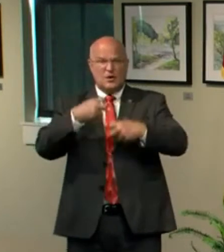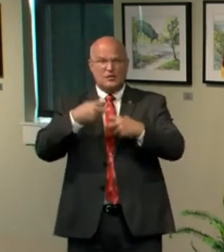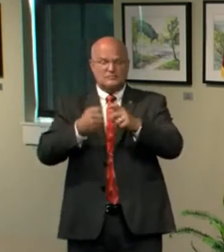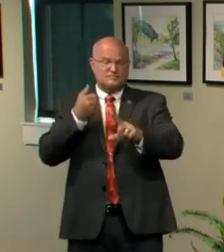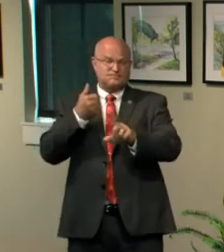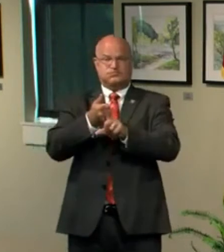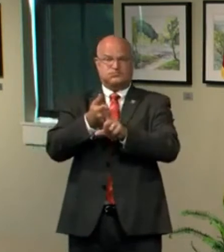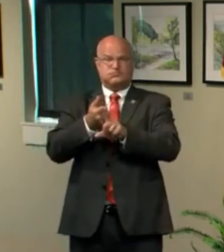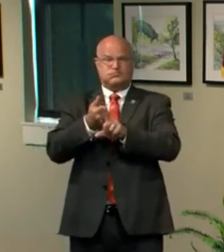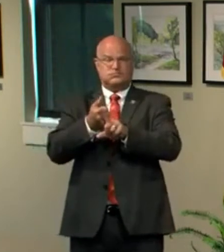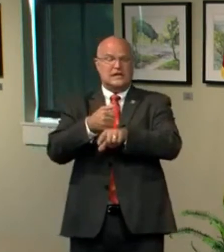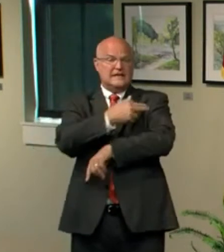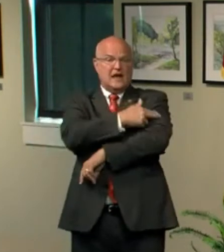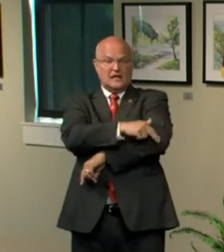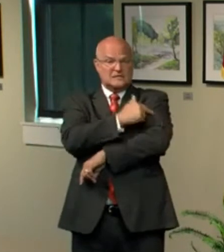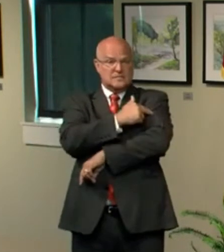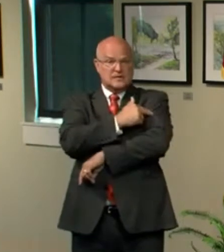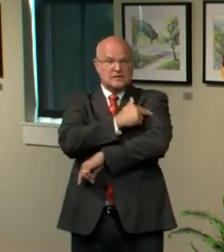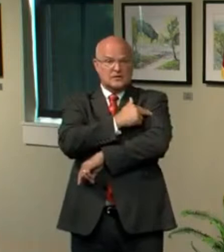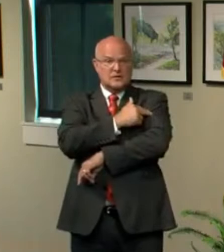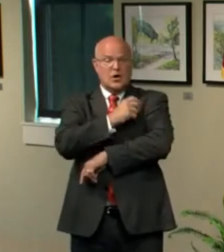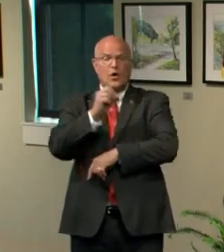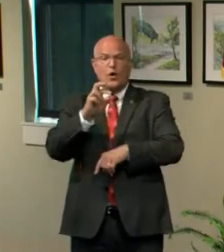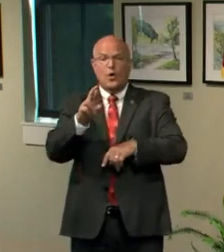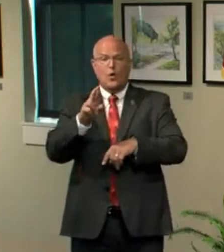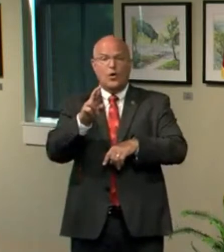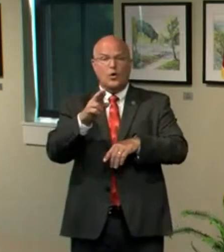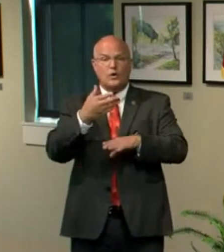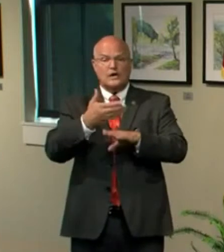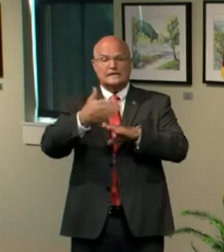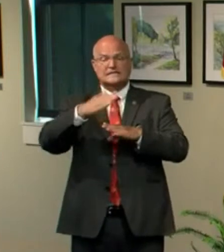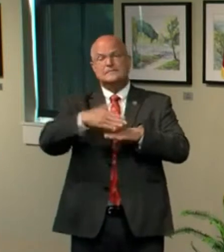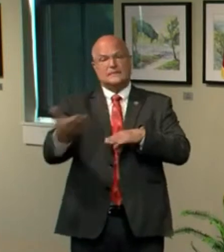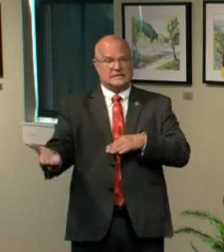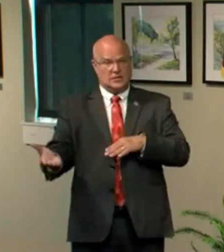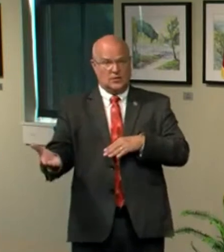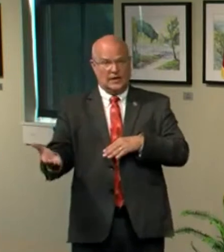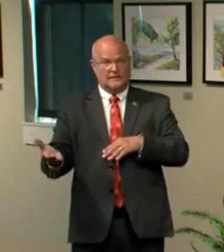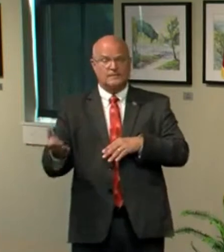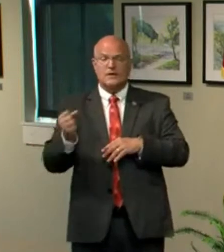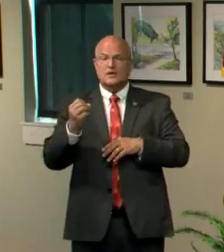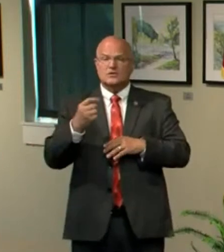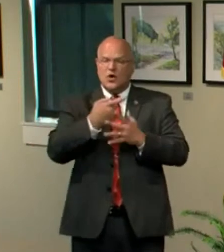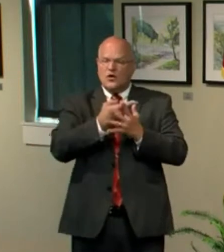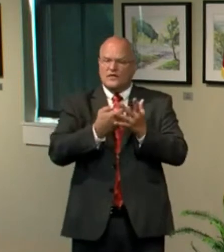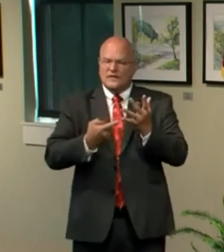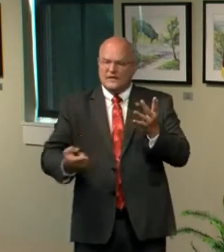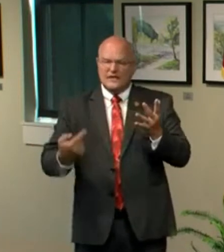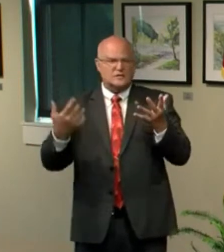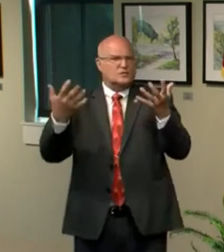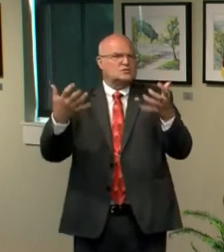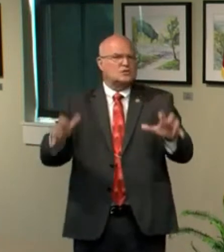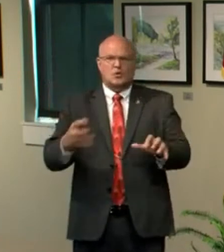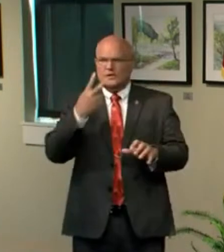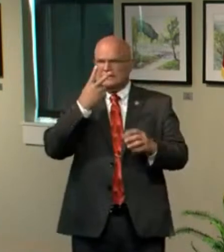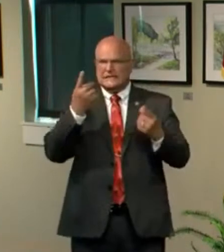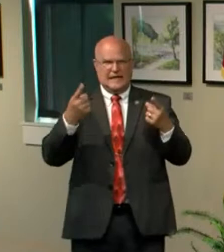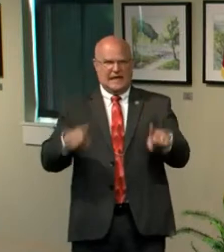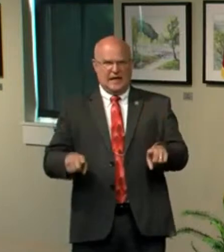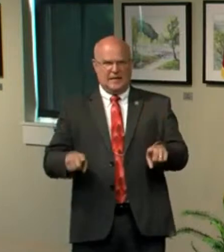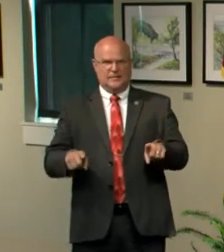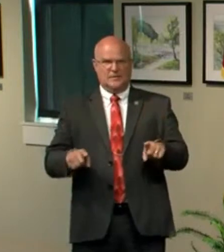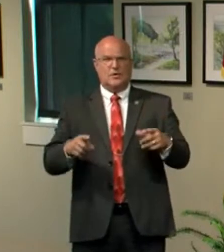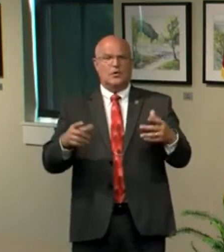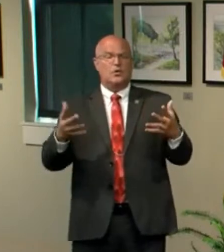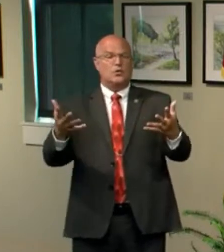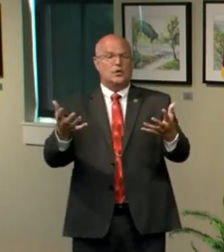conditions ends up in the hospital or ends up passing away. So these are things that we don't want to see happen. So what